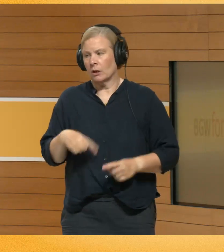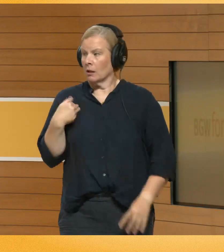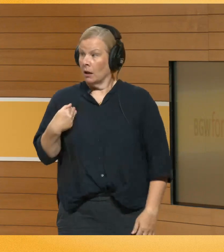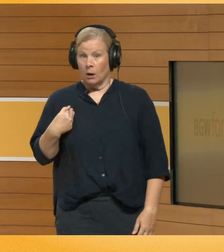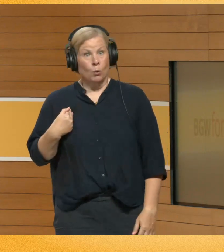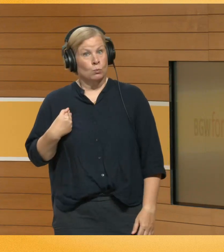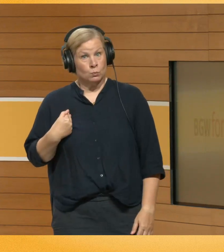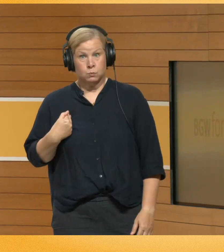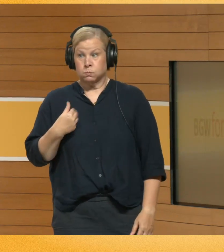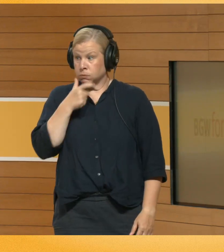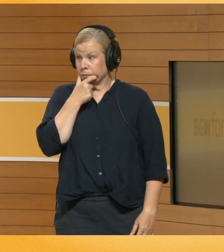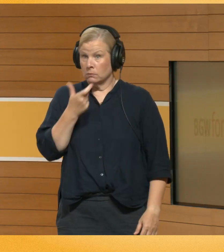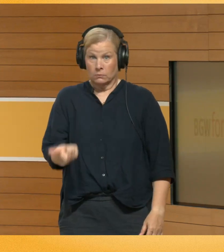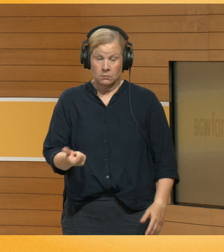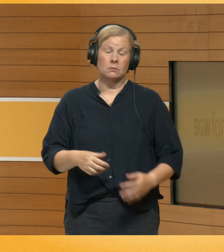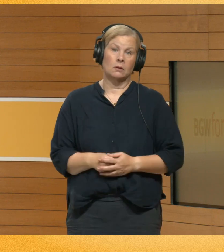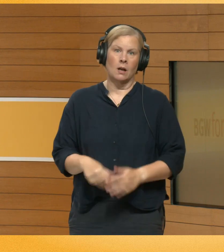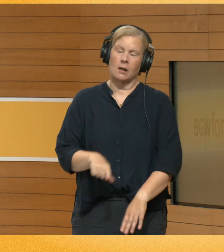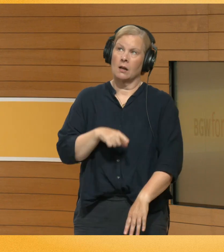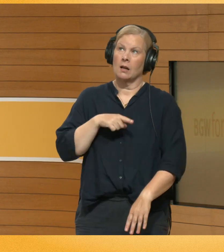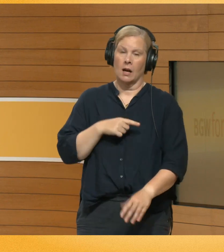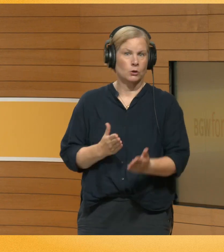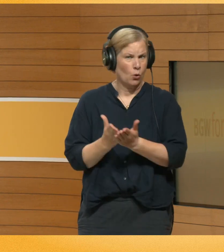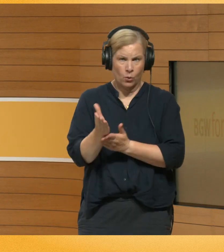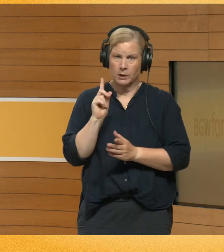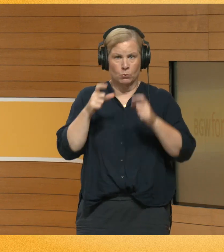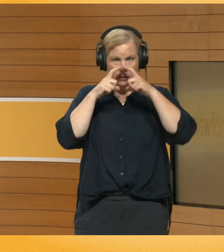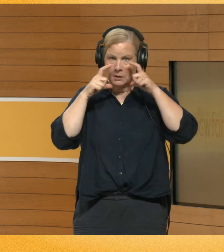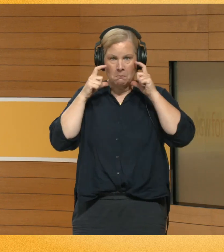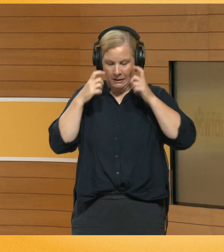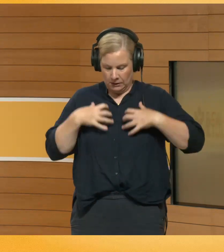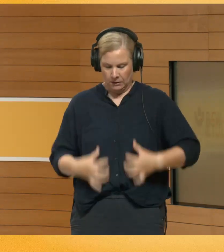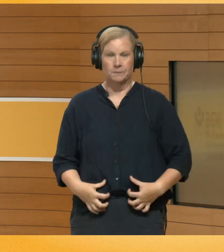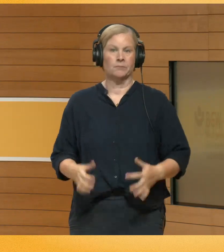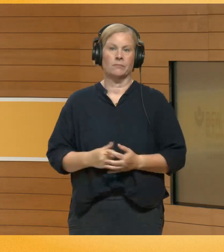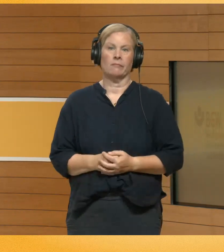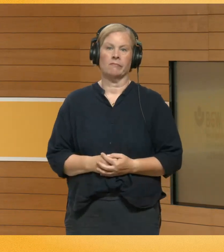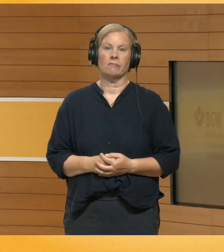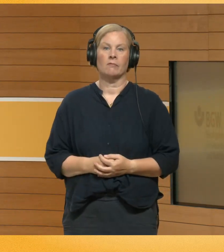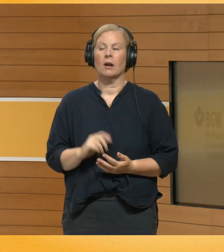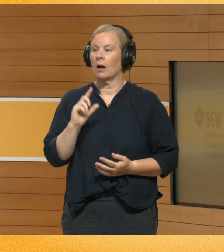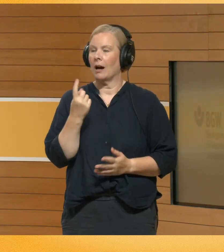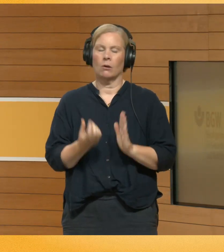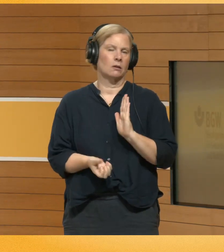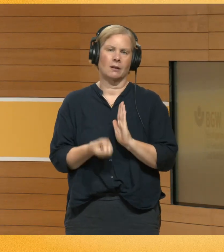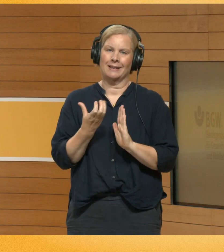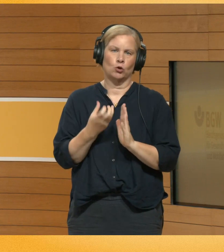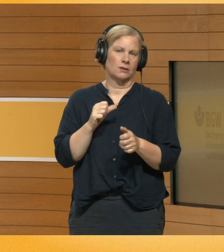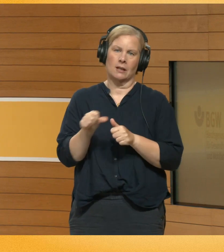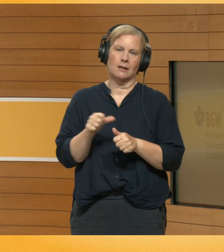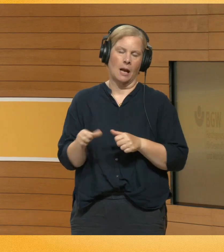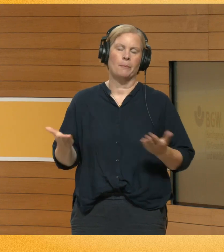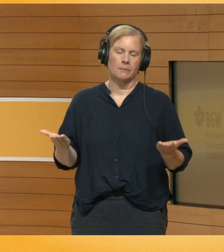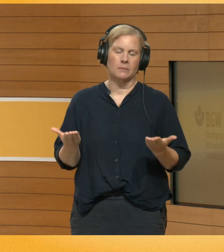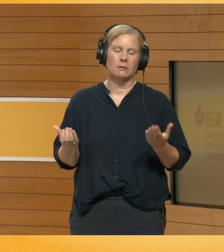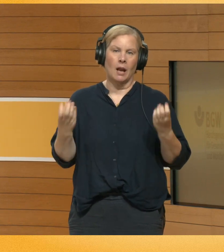which is very well known phenomenon. Then the cost of living, which also came about with